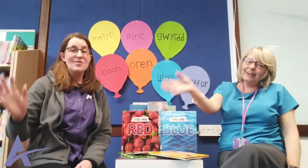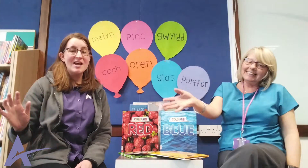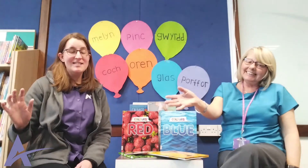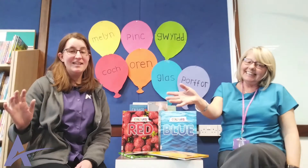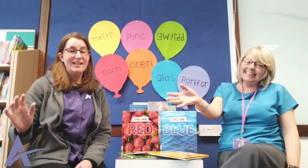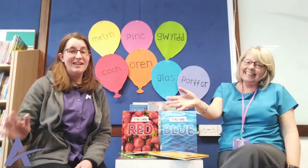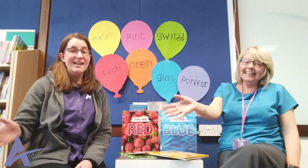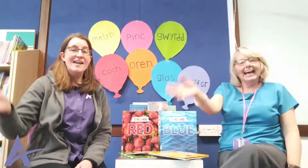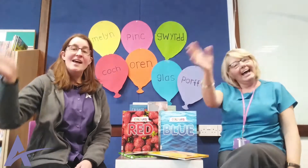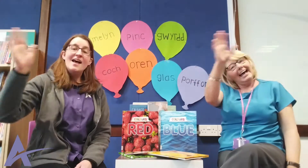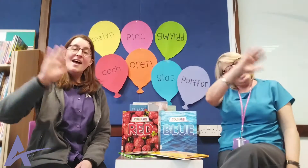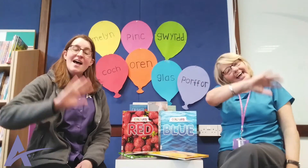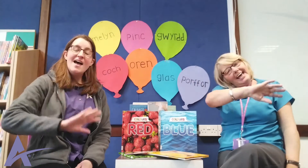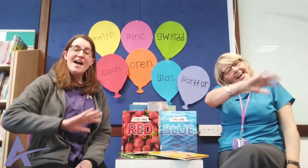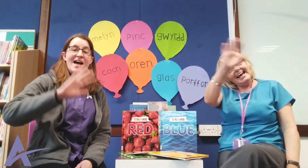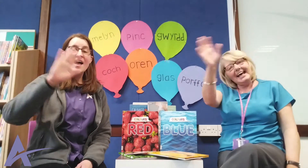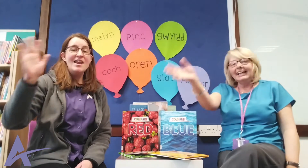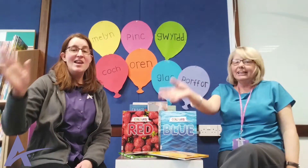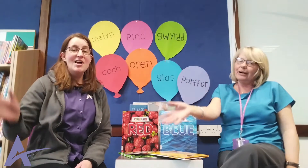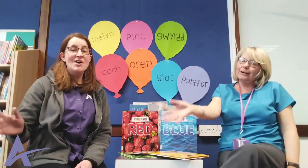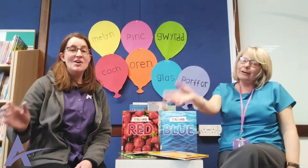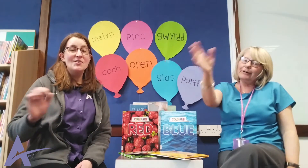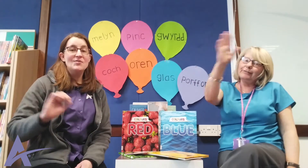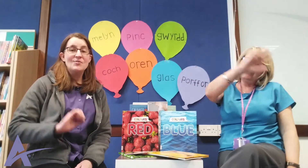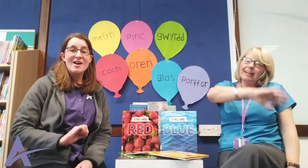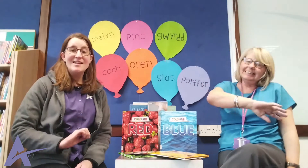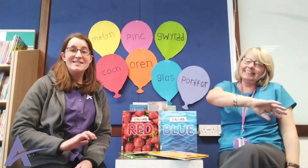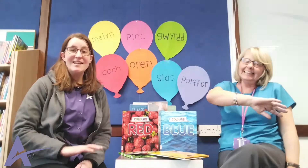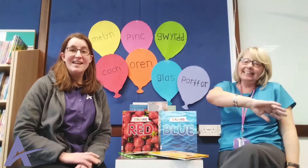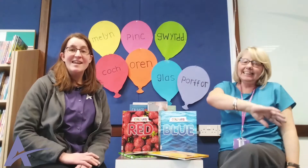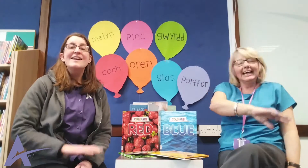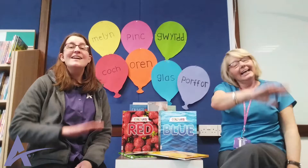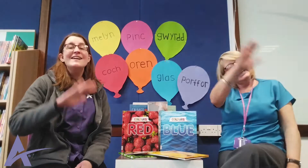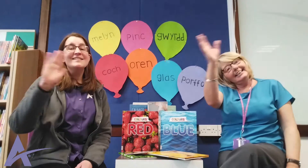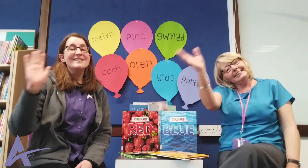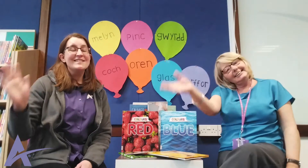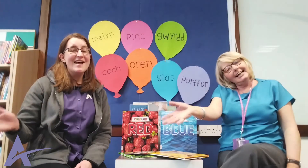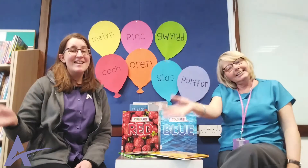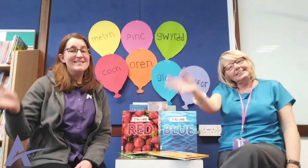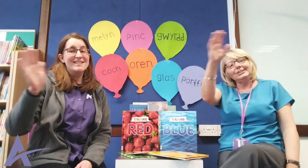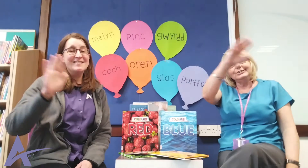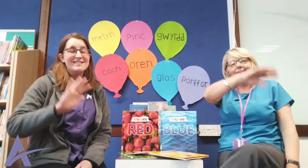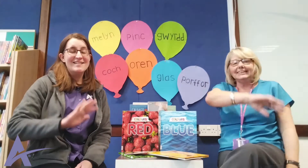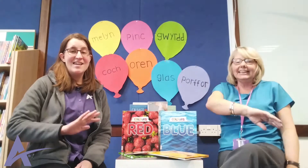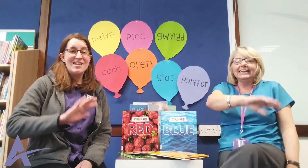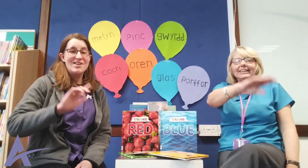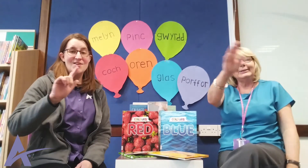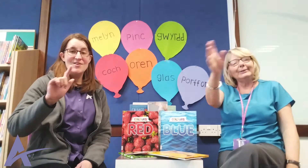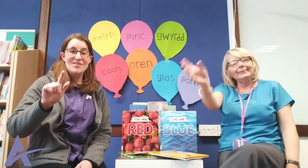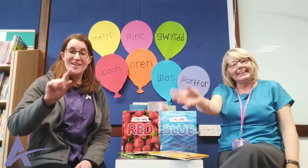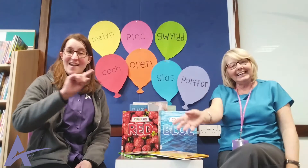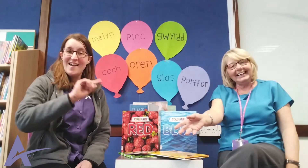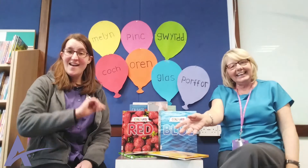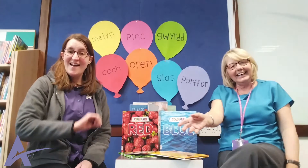Freddy. Hello, Freddy. It's nice to see you